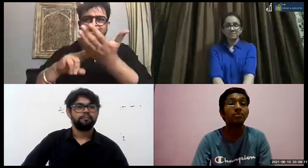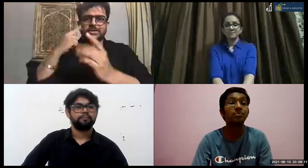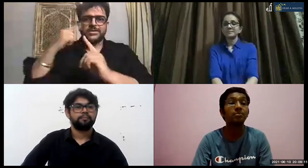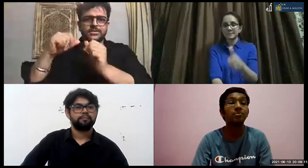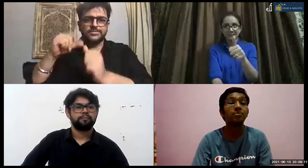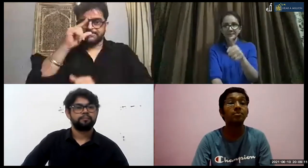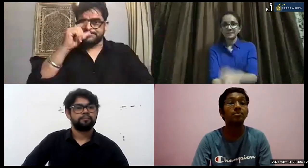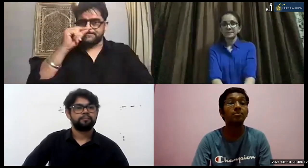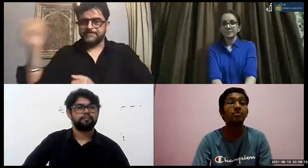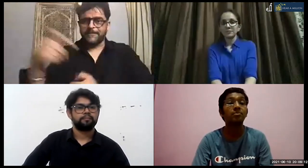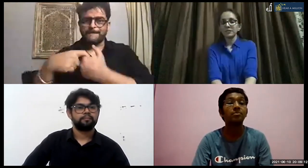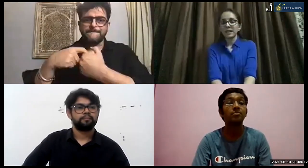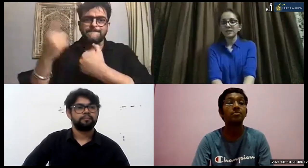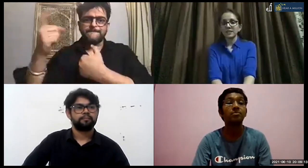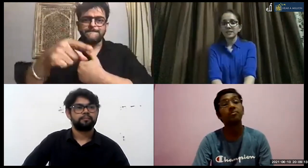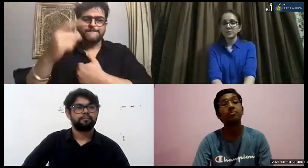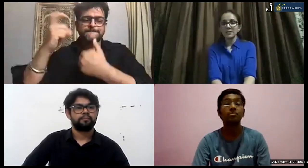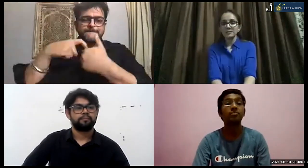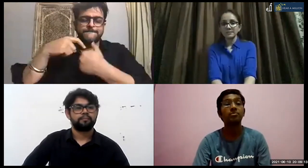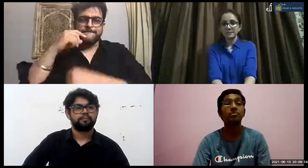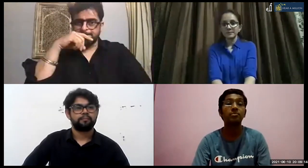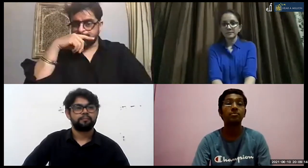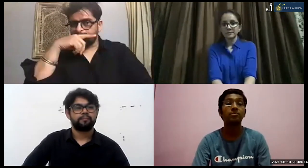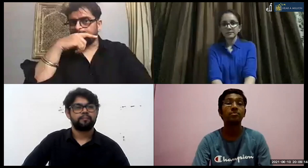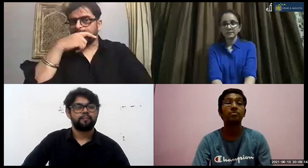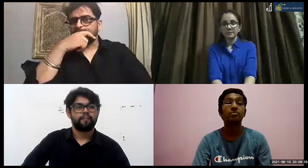Great. If we can have Nika as well.